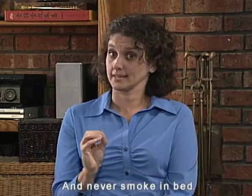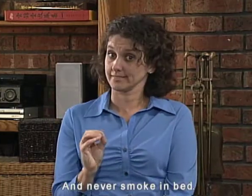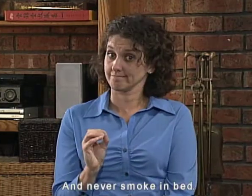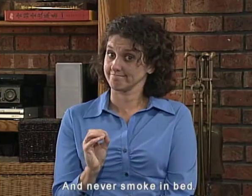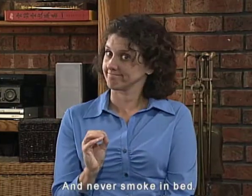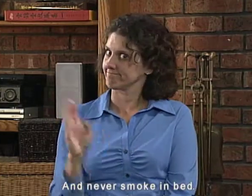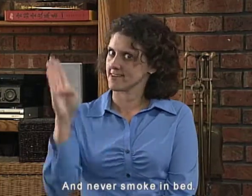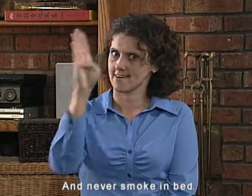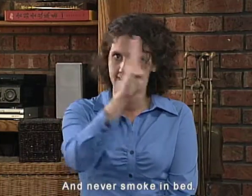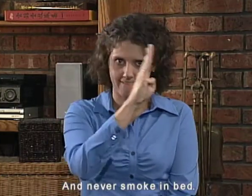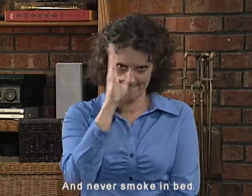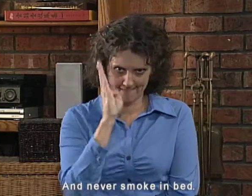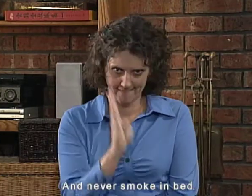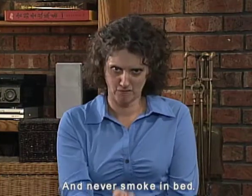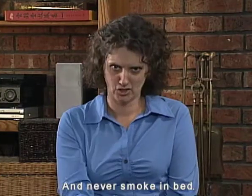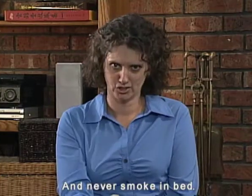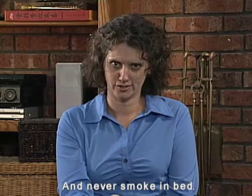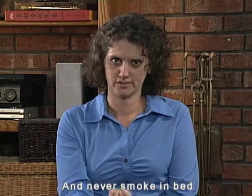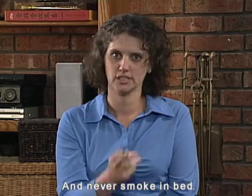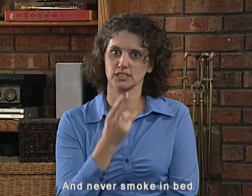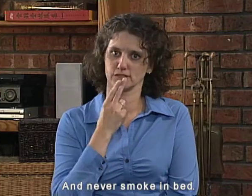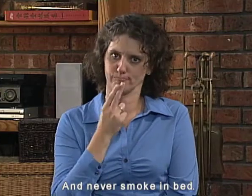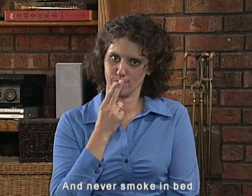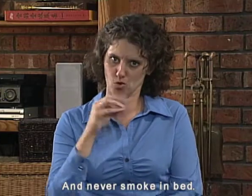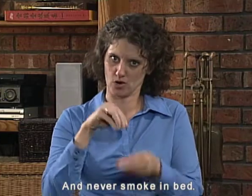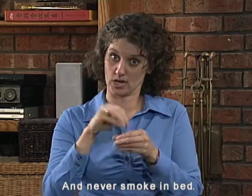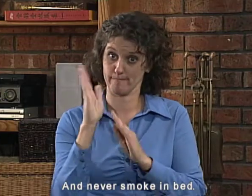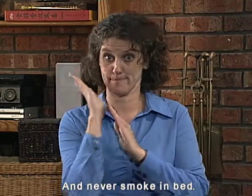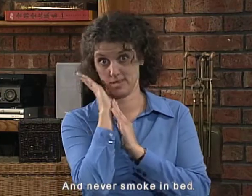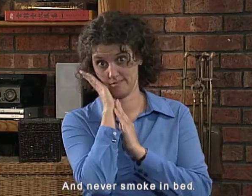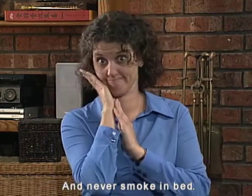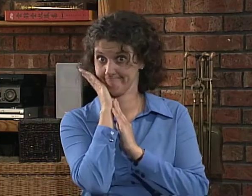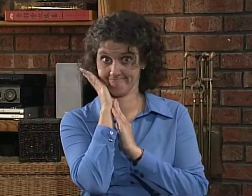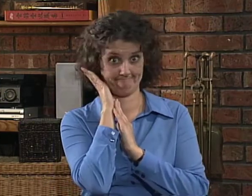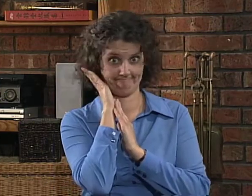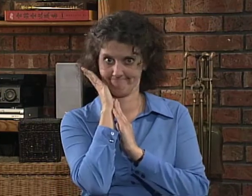And never smoke in bed.